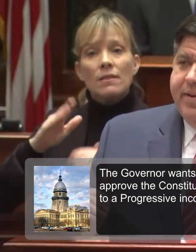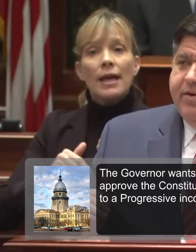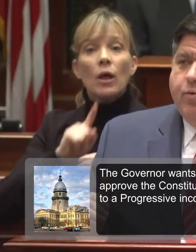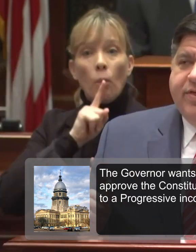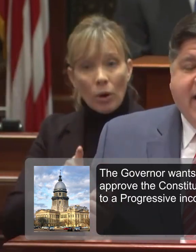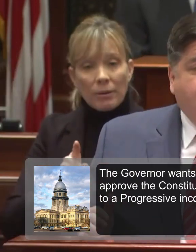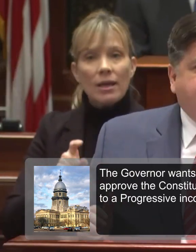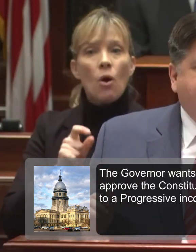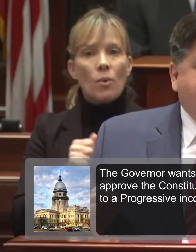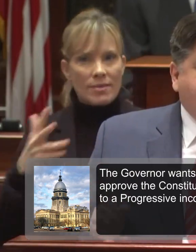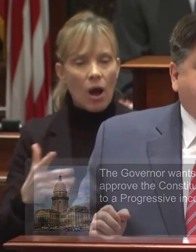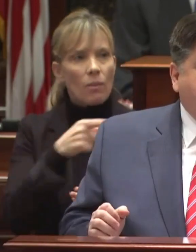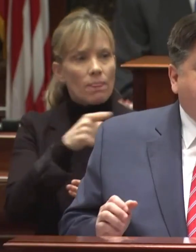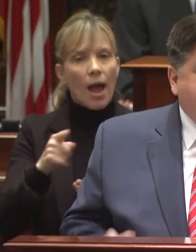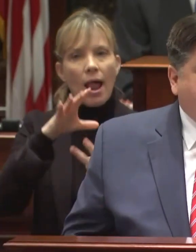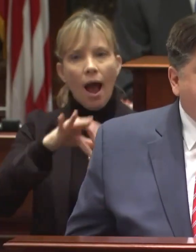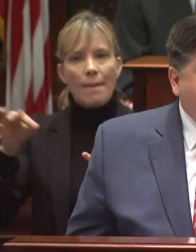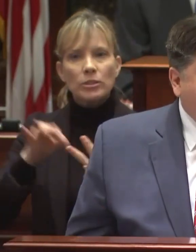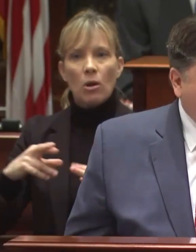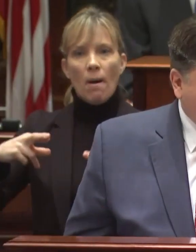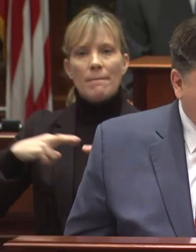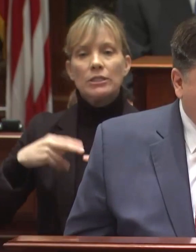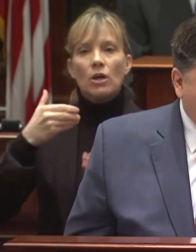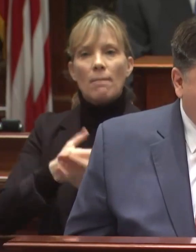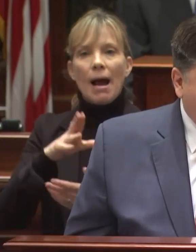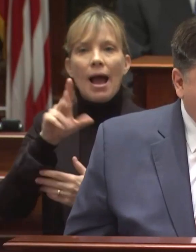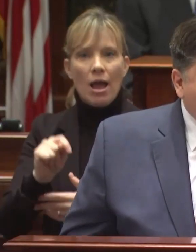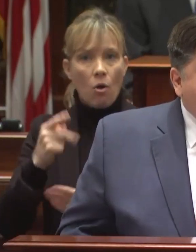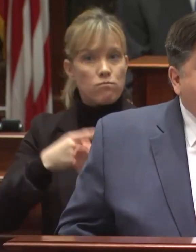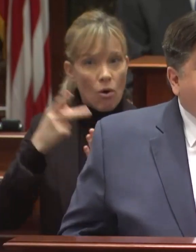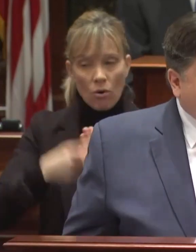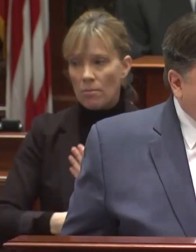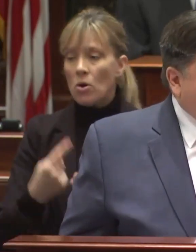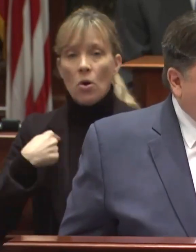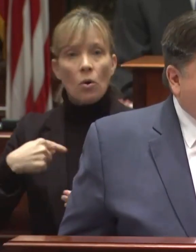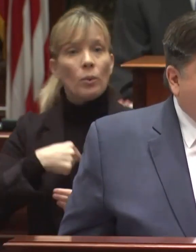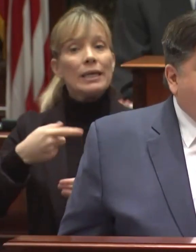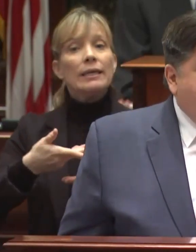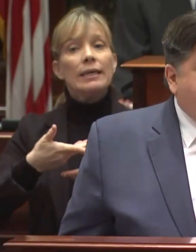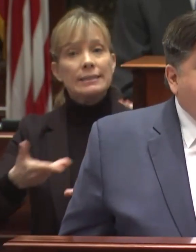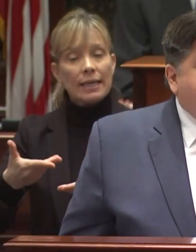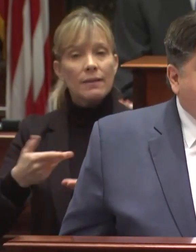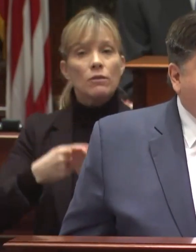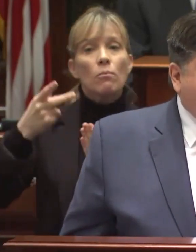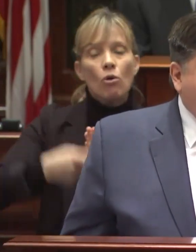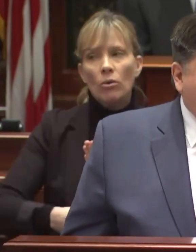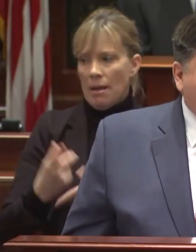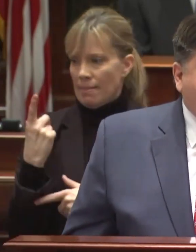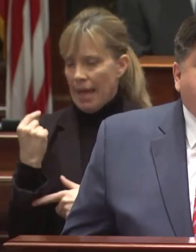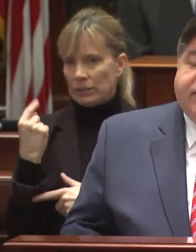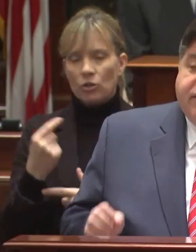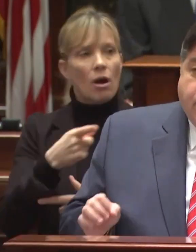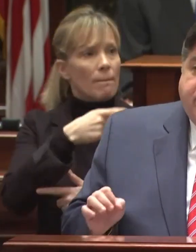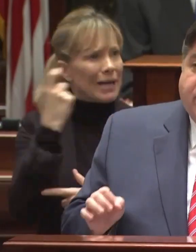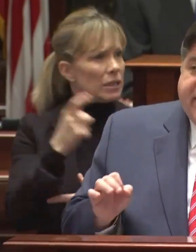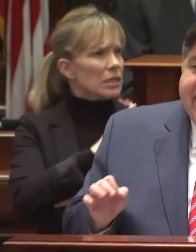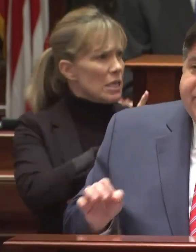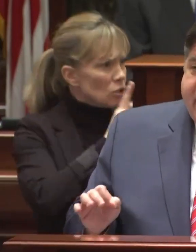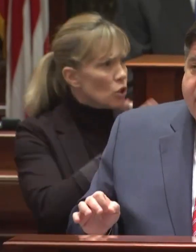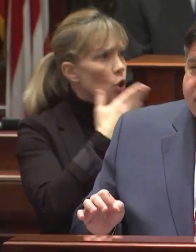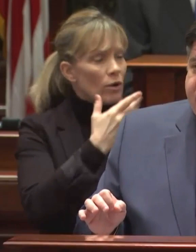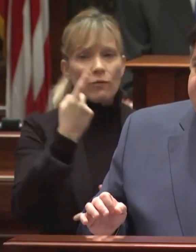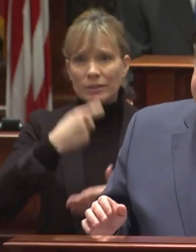would have been without the optional pension buyout program. We extended that program last year because it's good